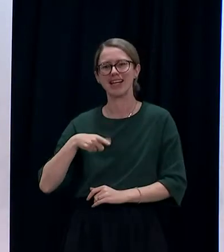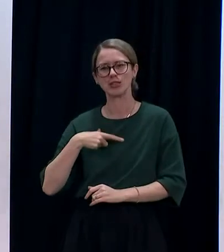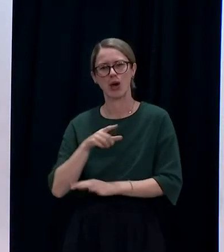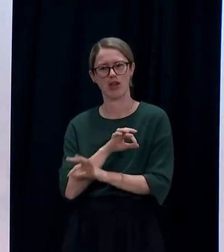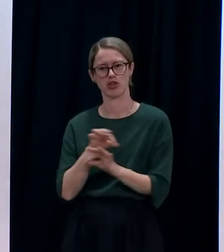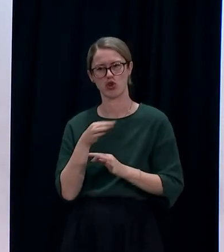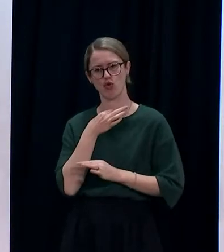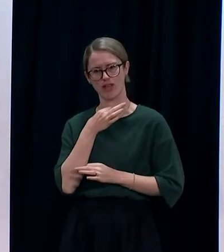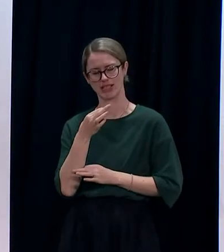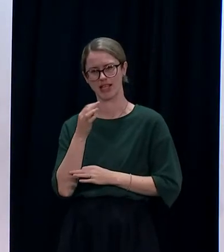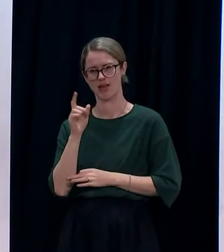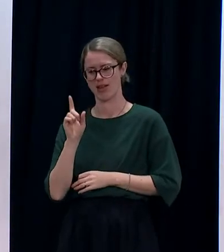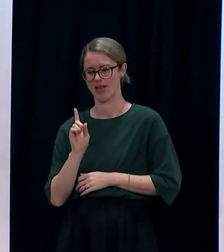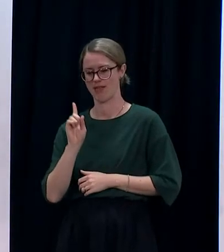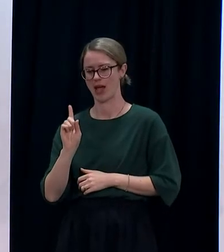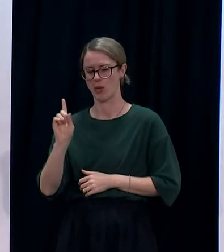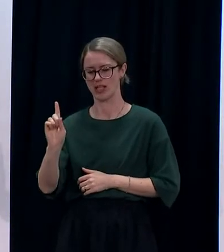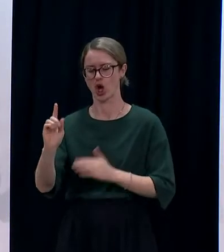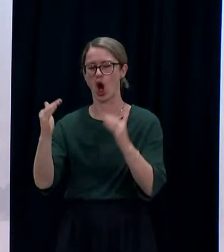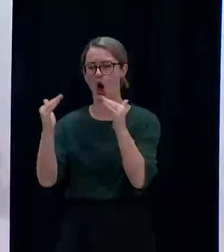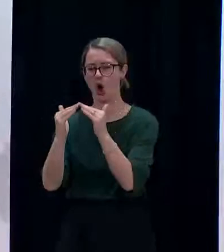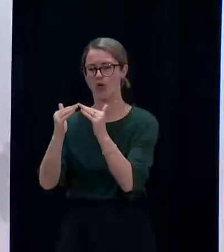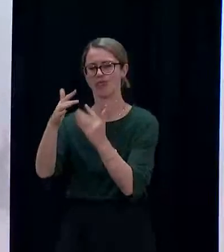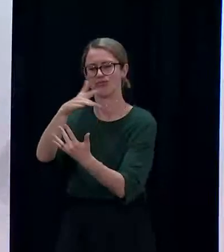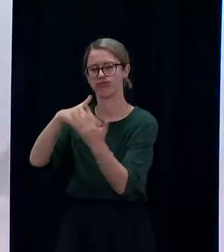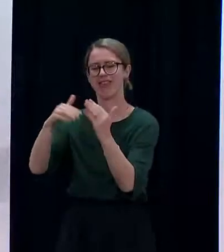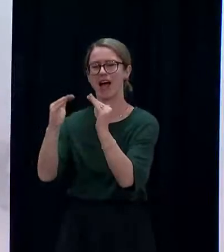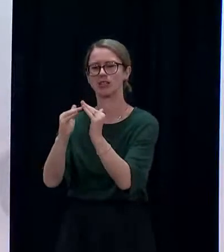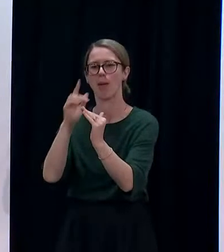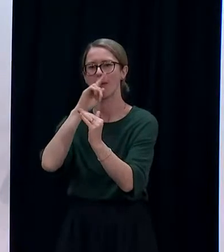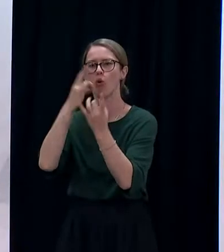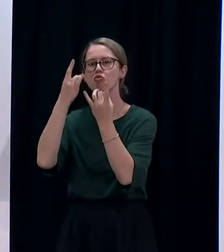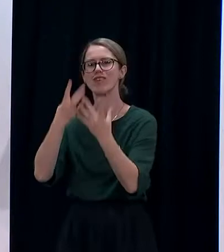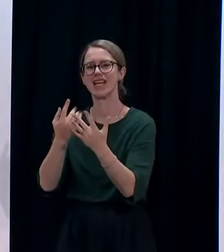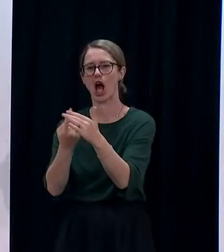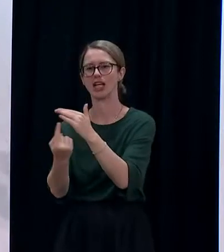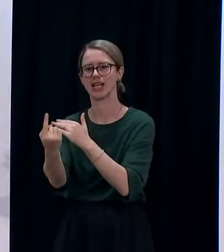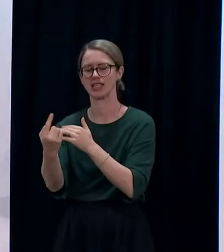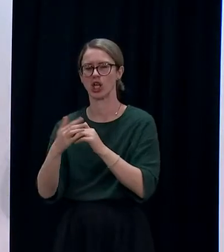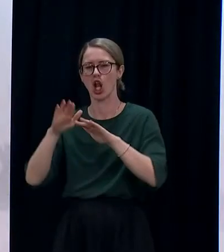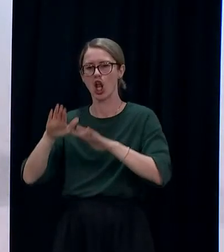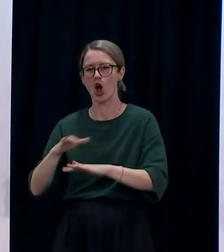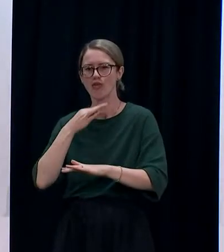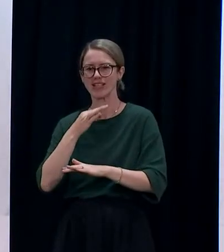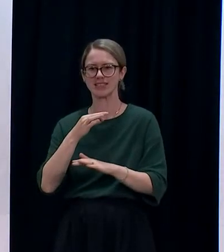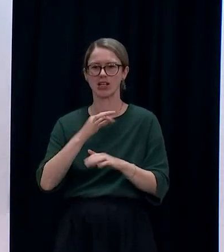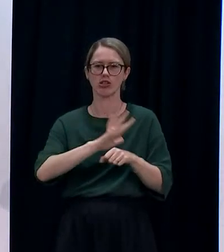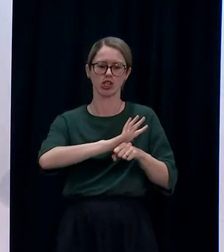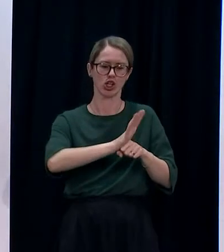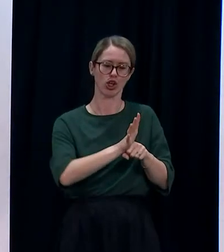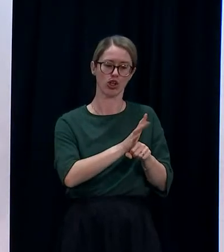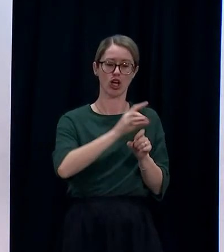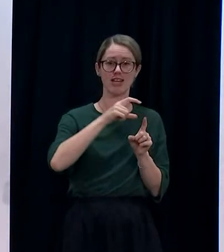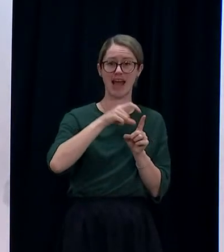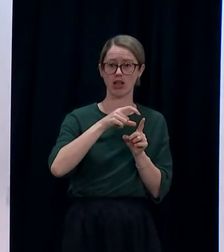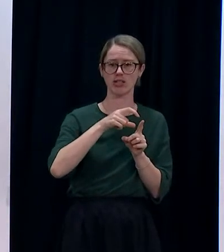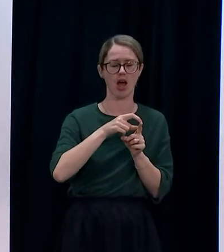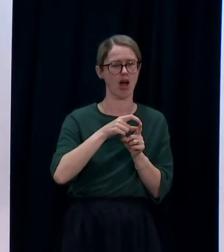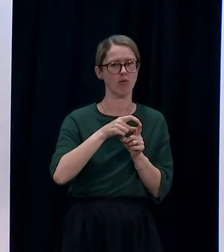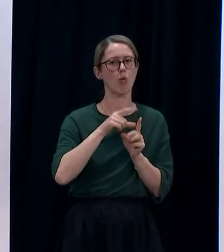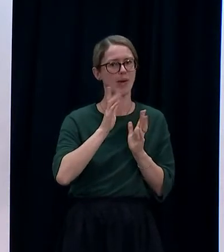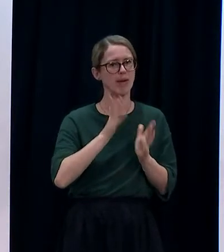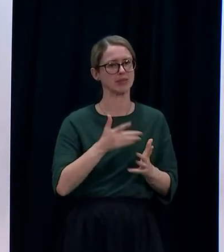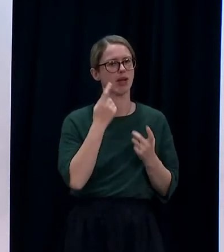within that household who were already in isolation. That's what we mean by low risk. Delta is a variant that we need to be very, very